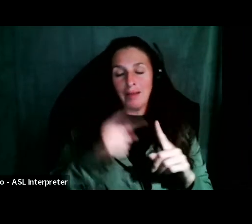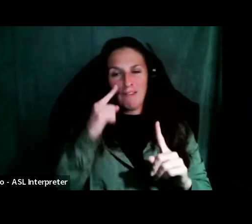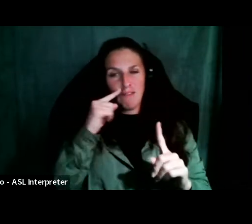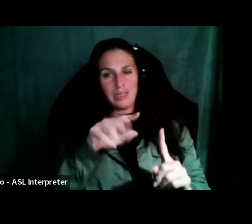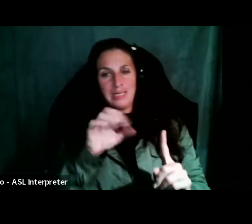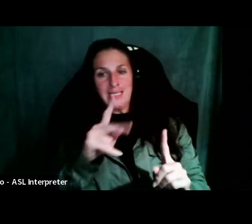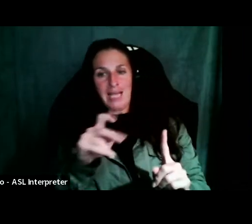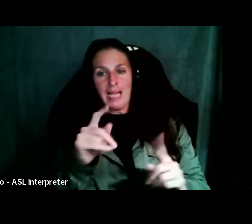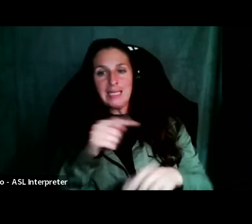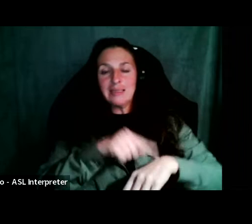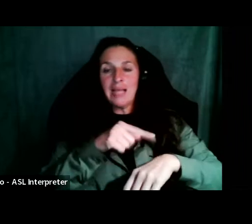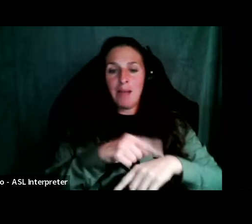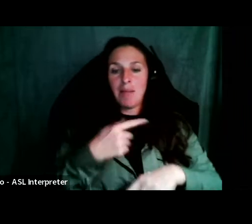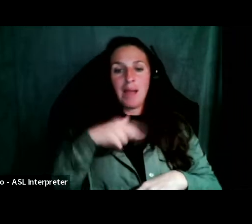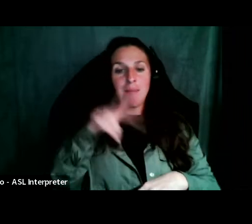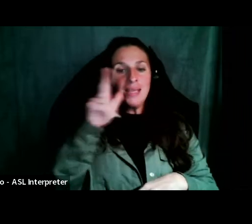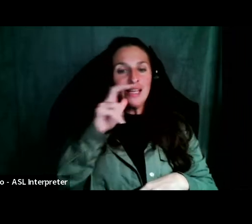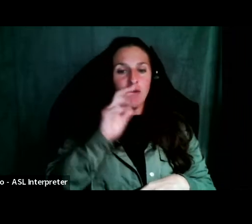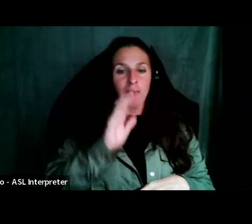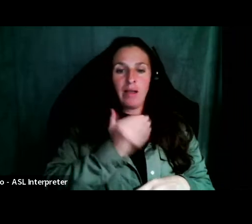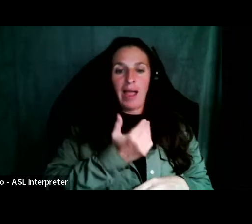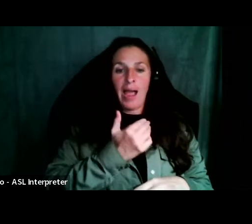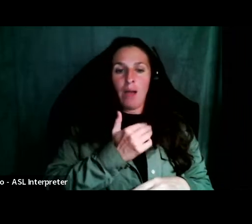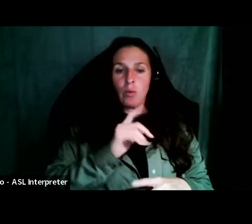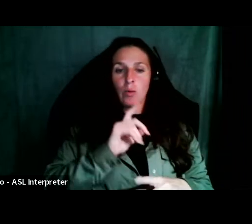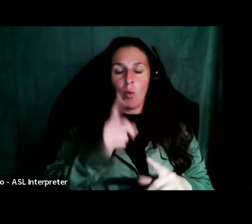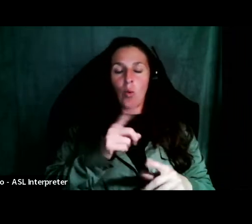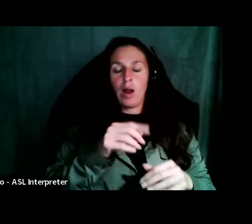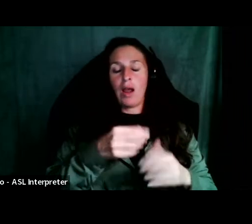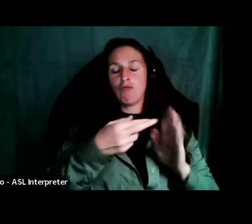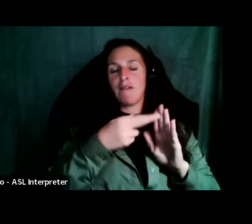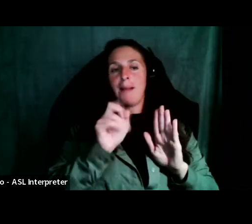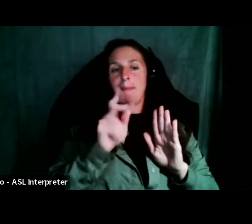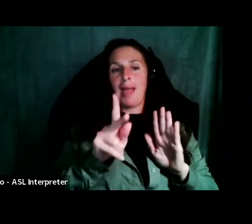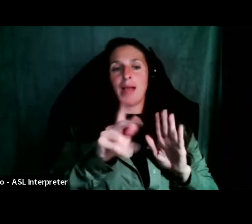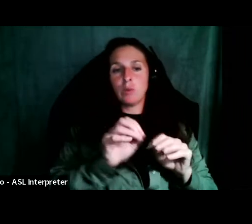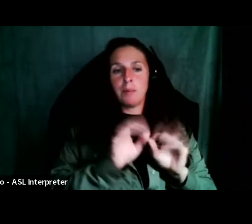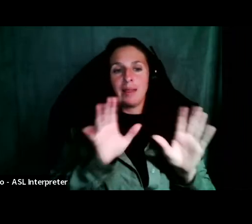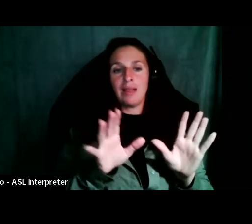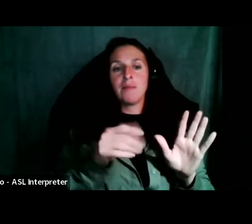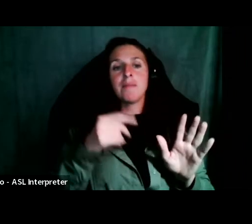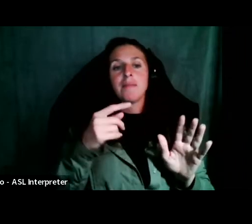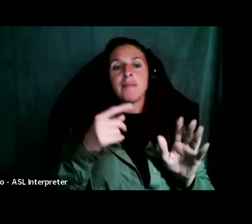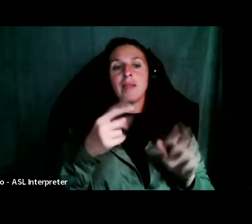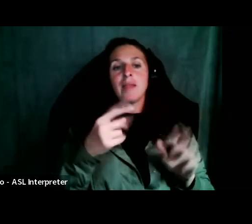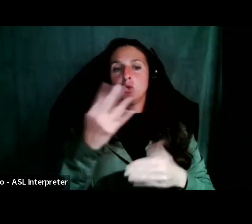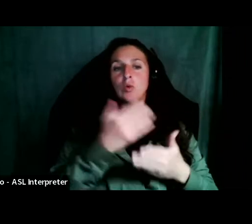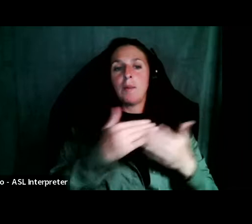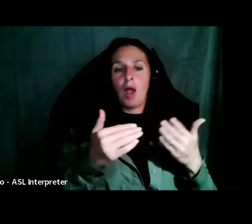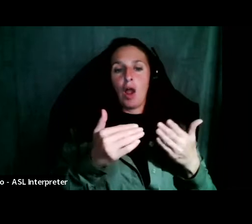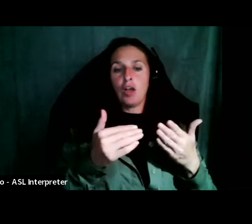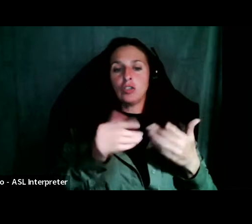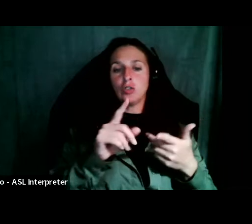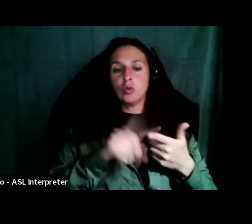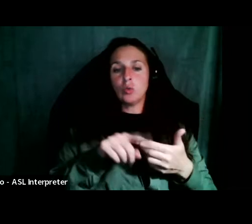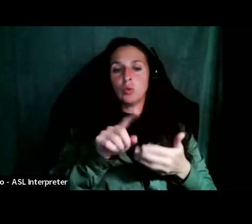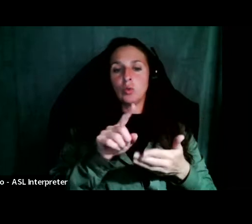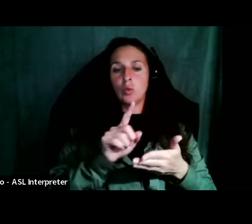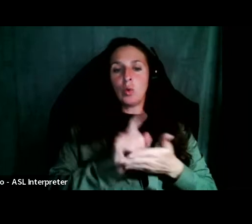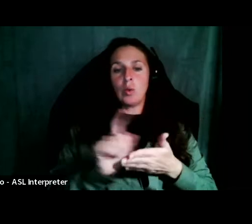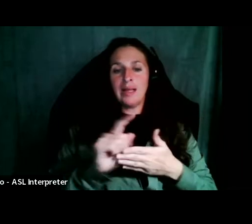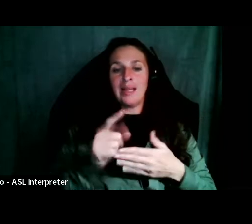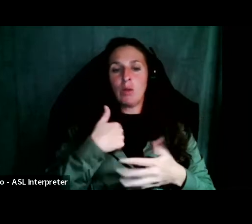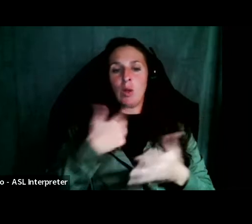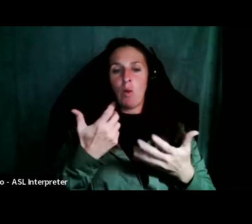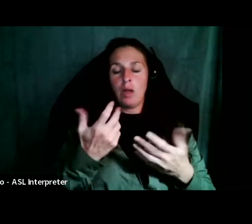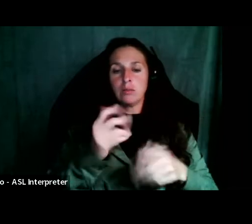our marching orders. I want to reflect them back so I'm clear. Mhm. So I think there's two parts to a weekly that we want to craft. One